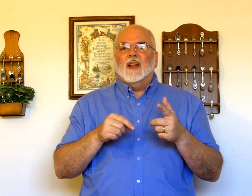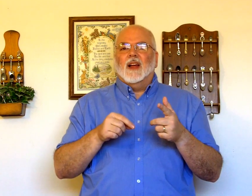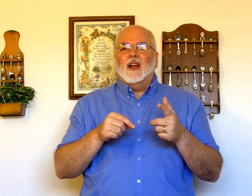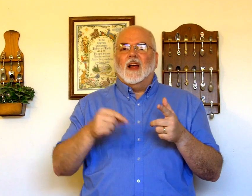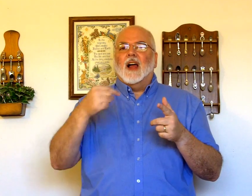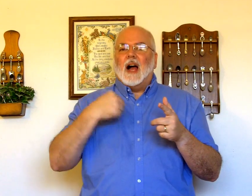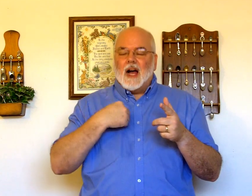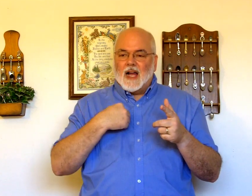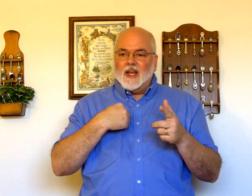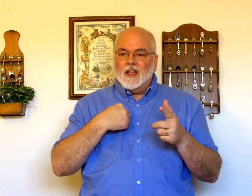I